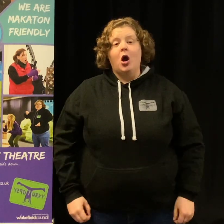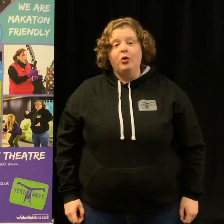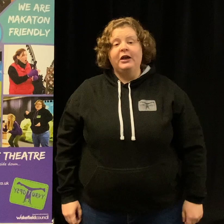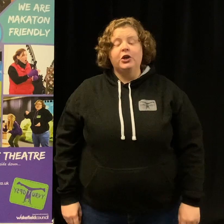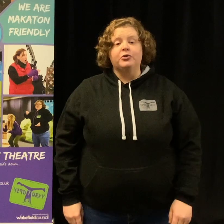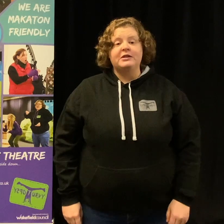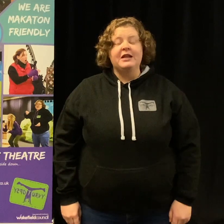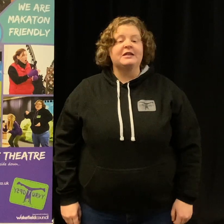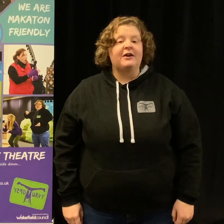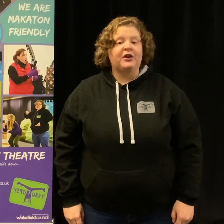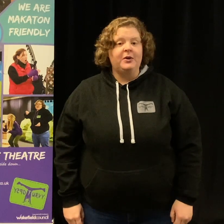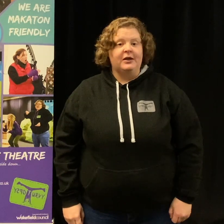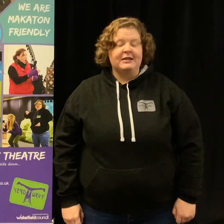only used in the deaf community.